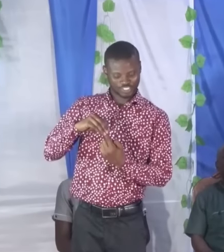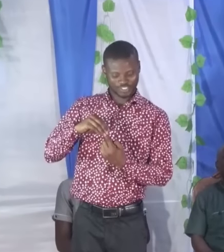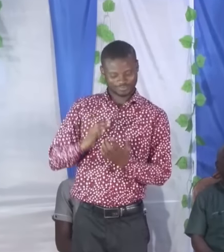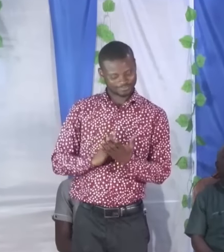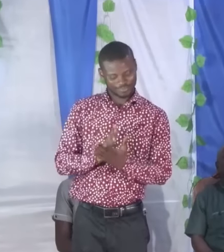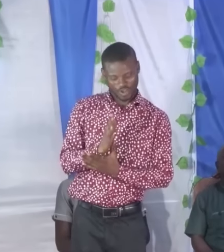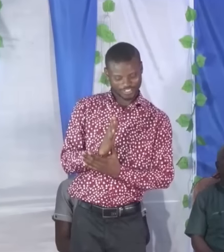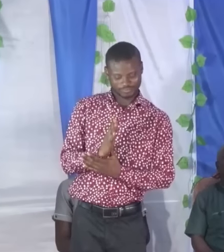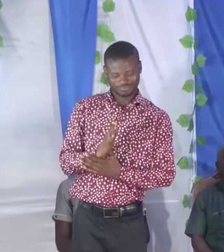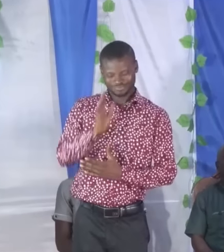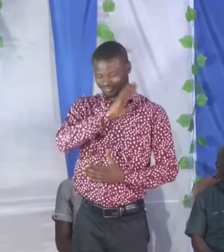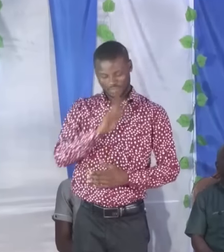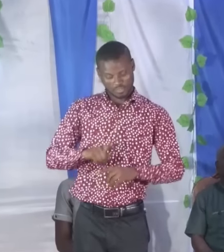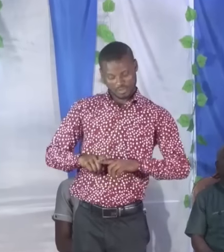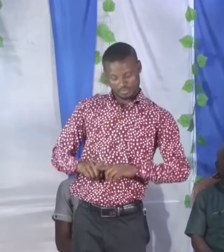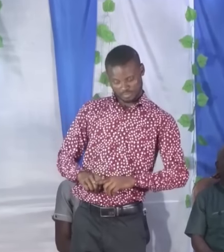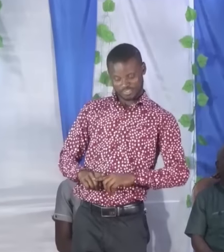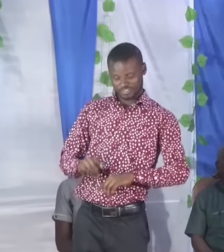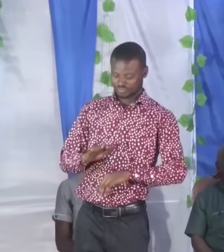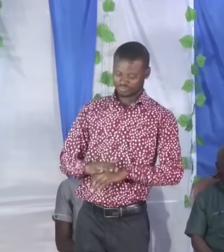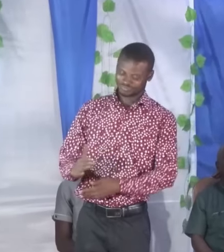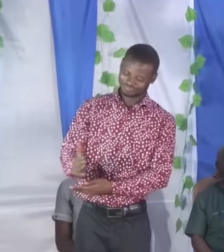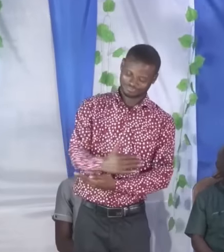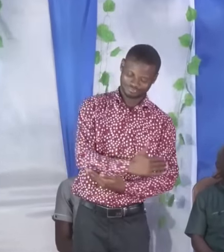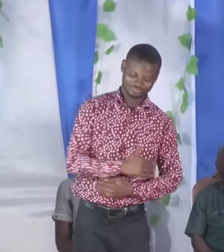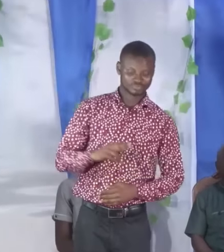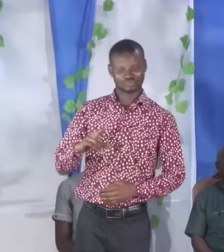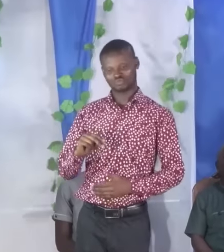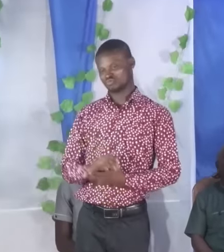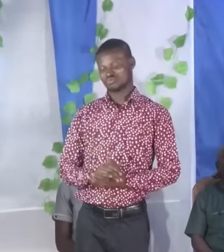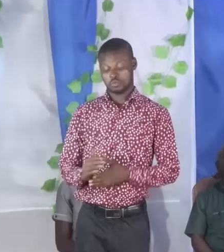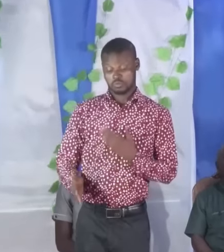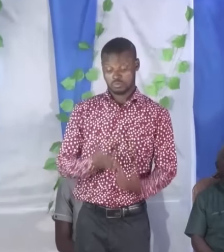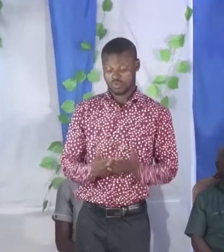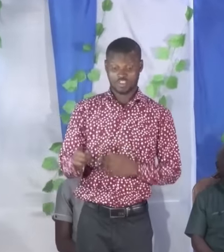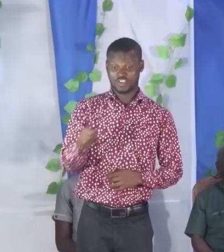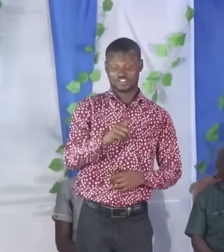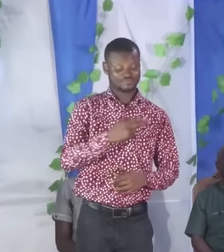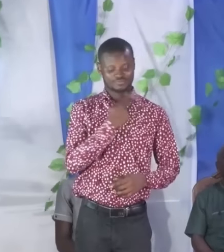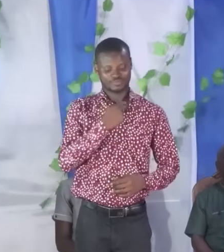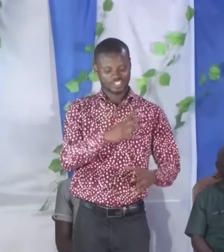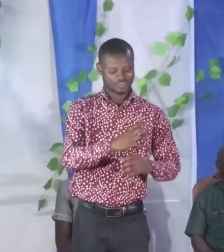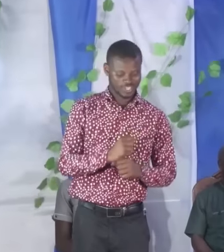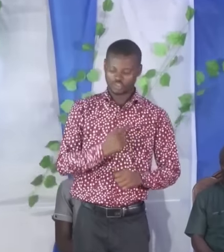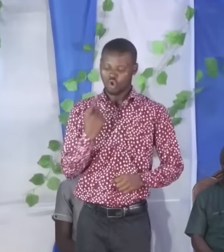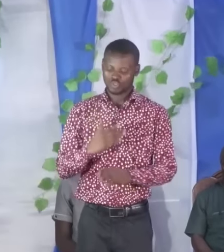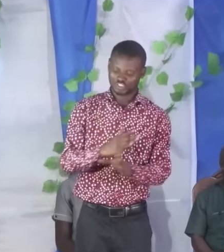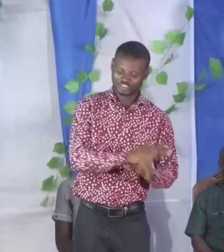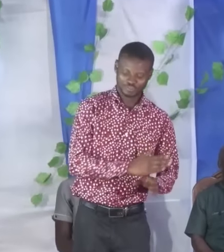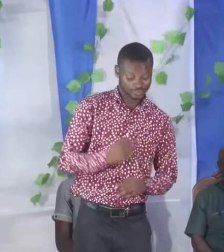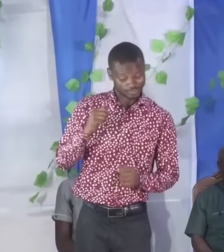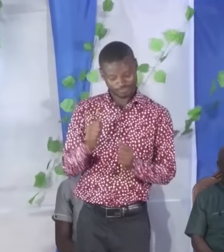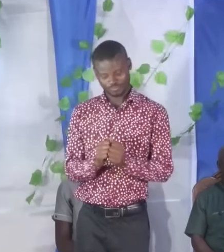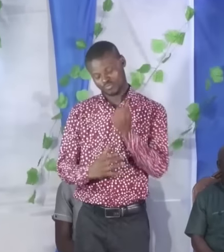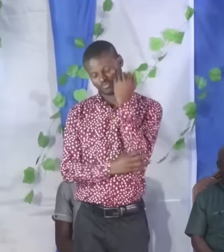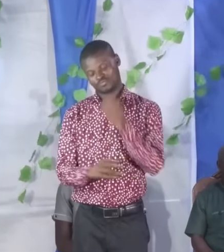back, any baby can crab your bowels, and you're here for a check. Obama Paul said, "Ye ka sa asem no kire me